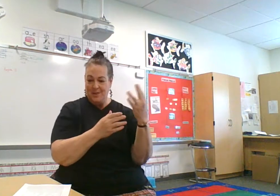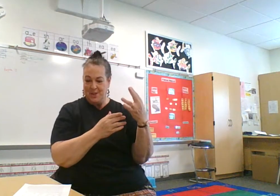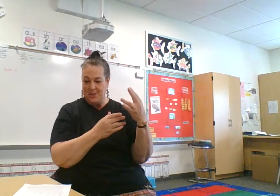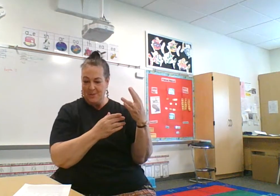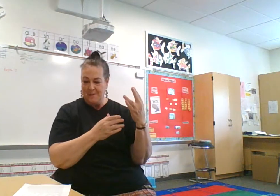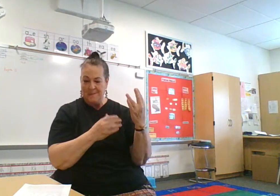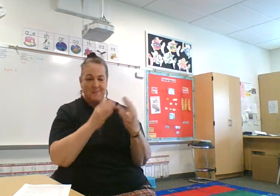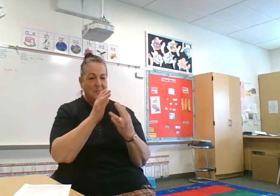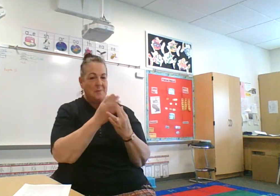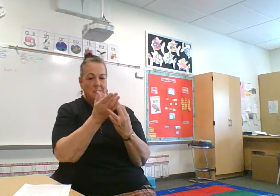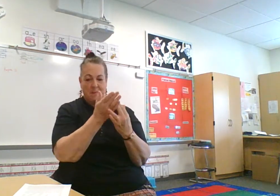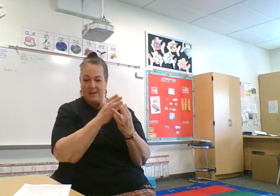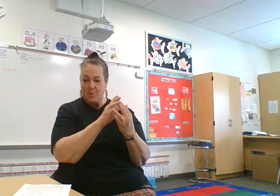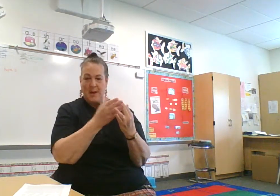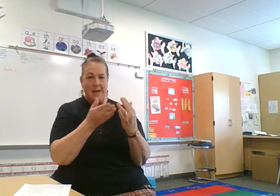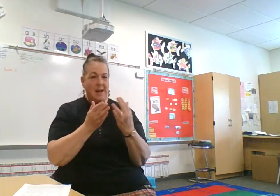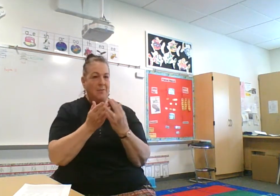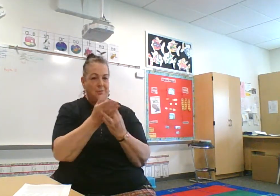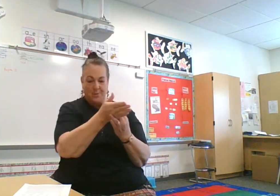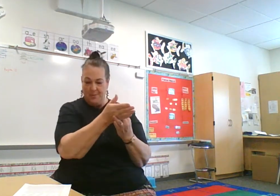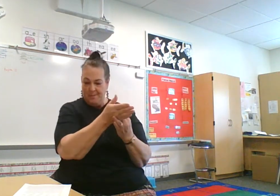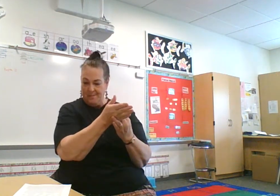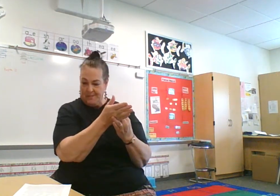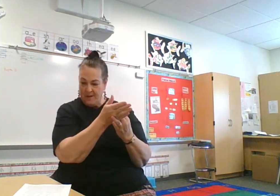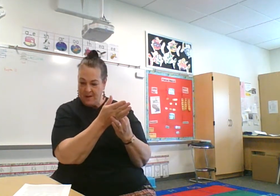two. Between and through. Okay.